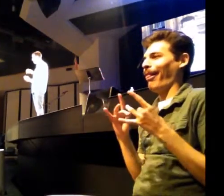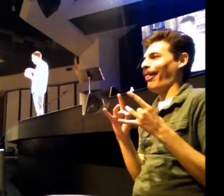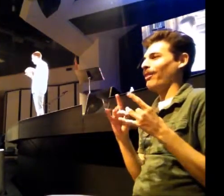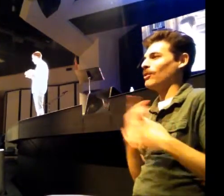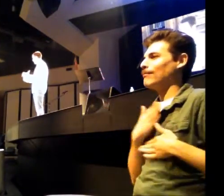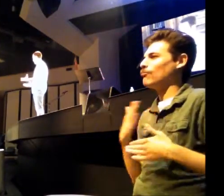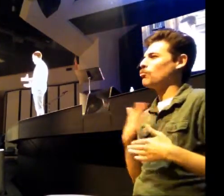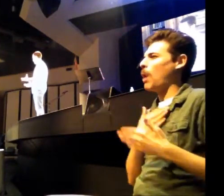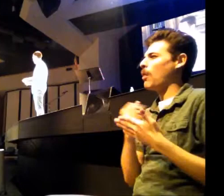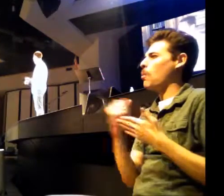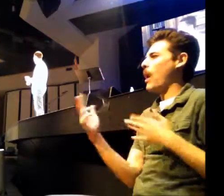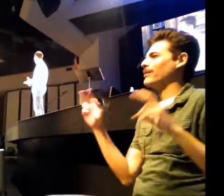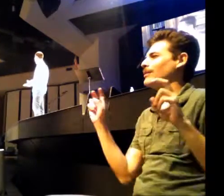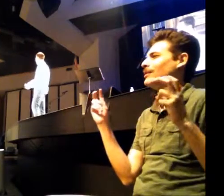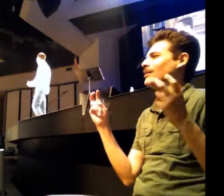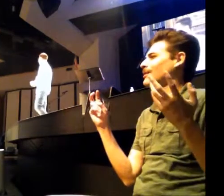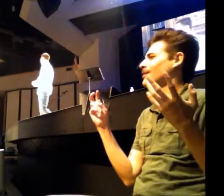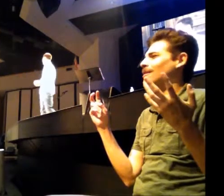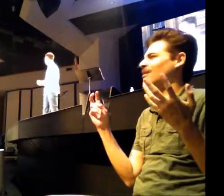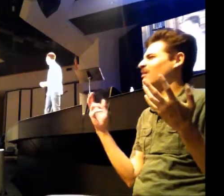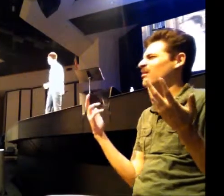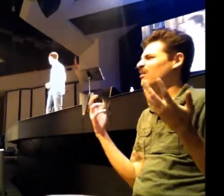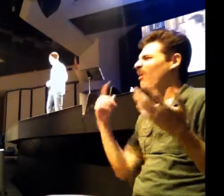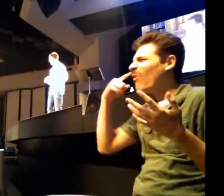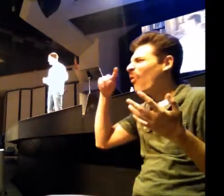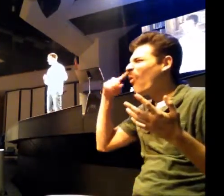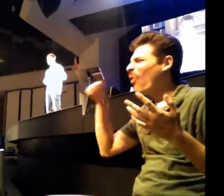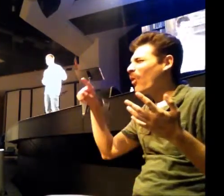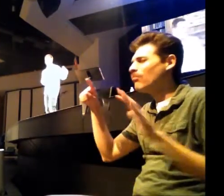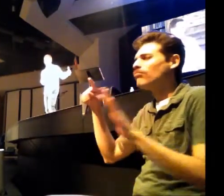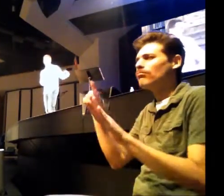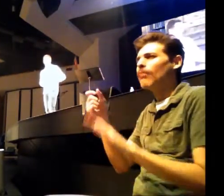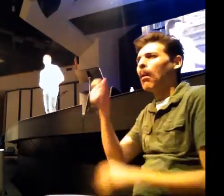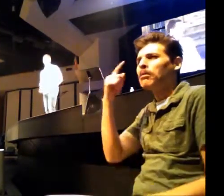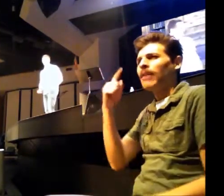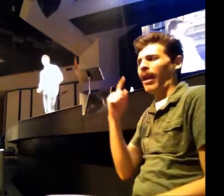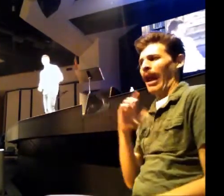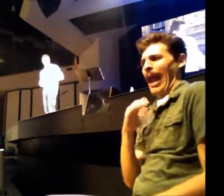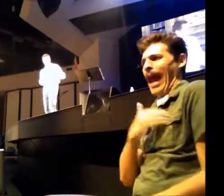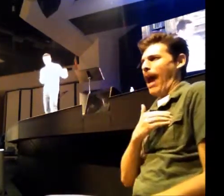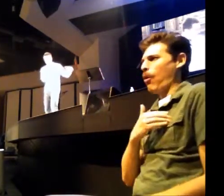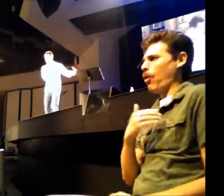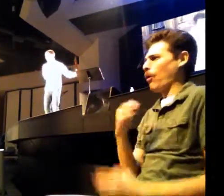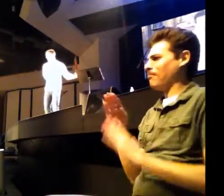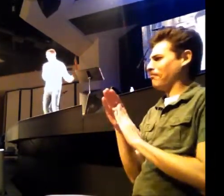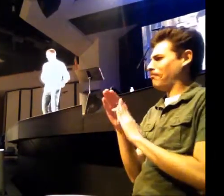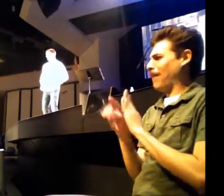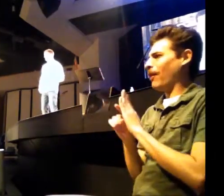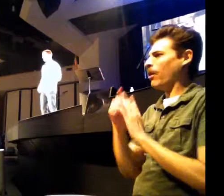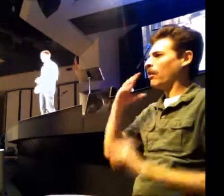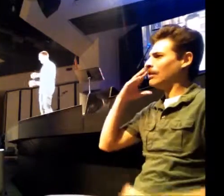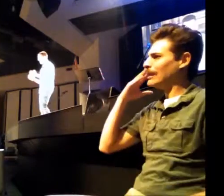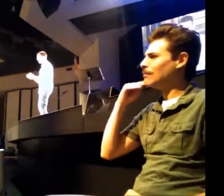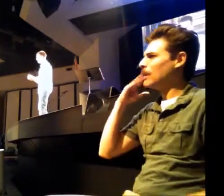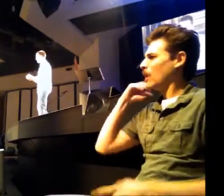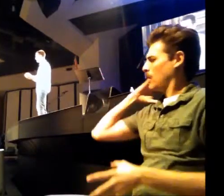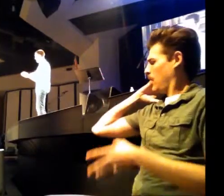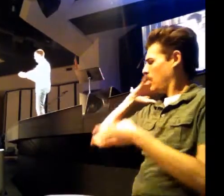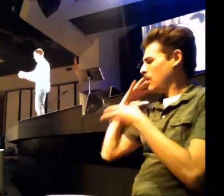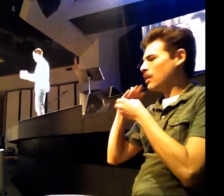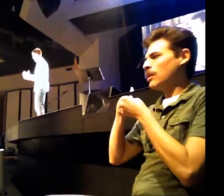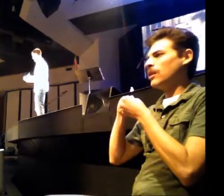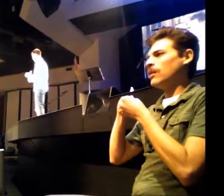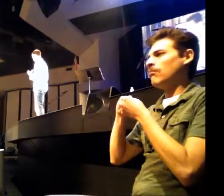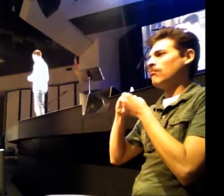when we all gather together, in fact, when any group of people who have shared a past collective experience, who have commonality within their stories, gather